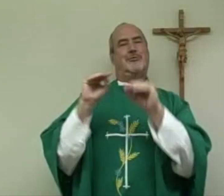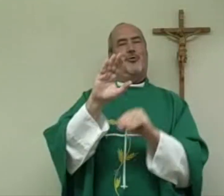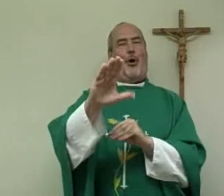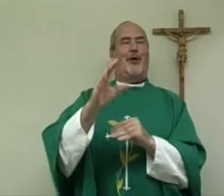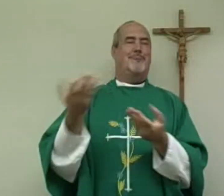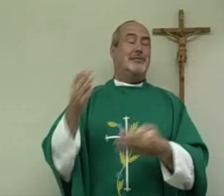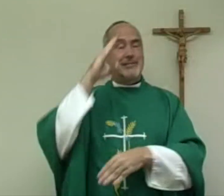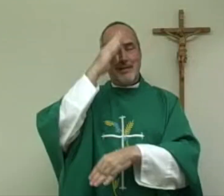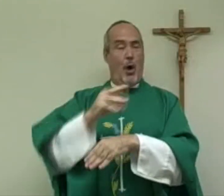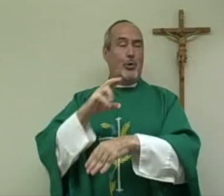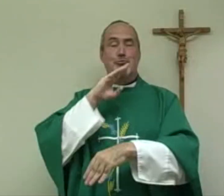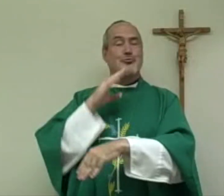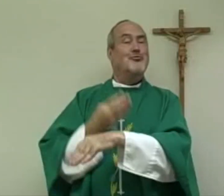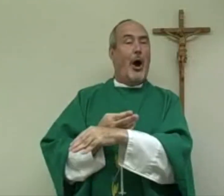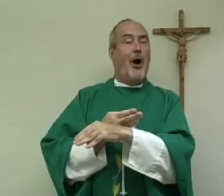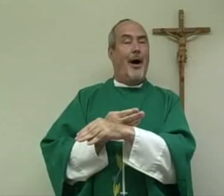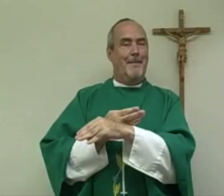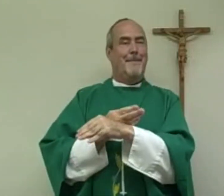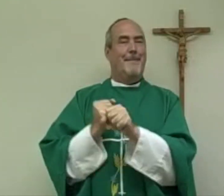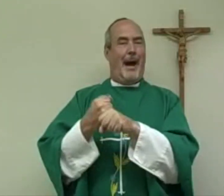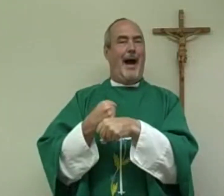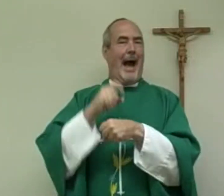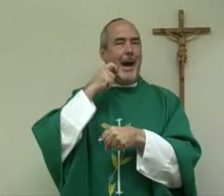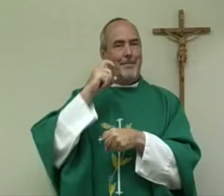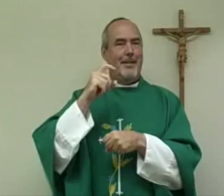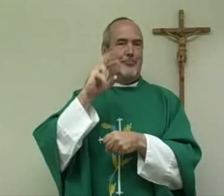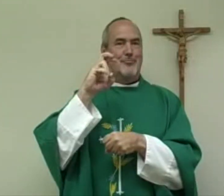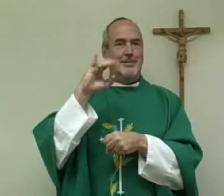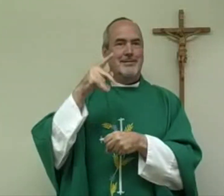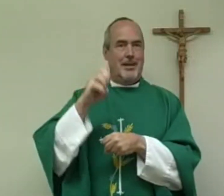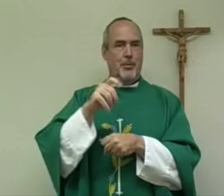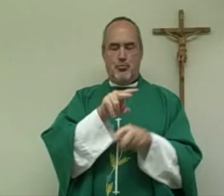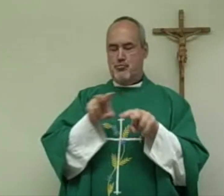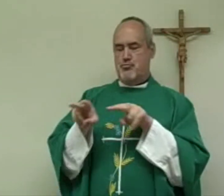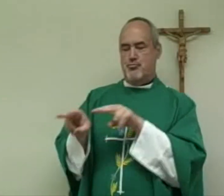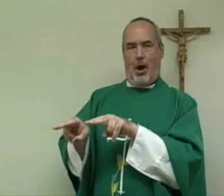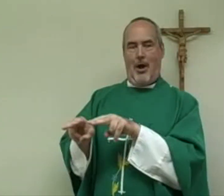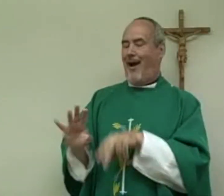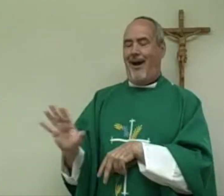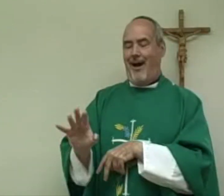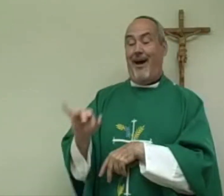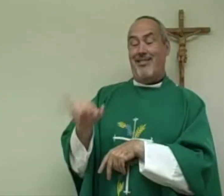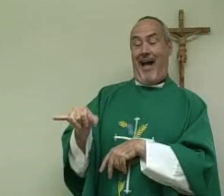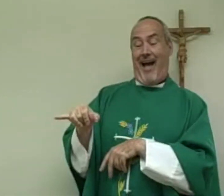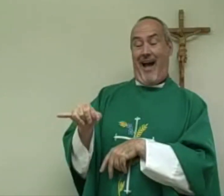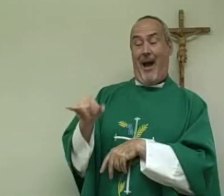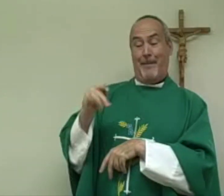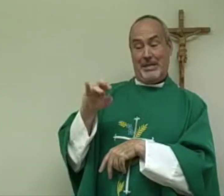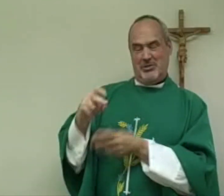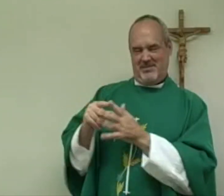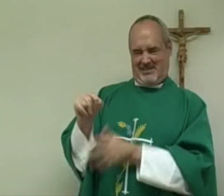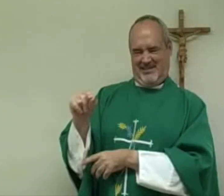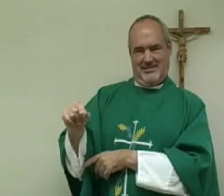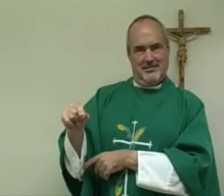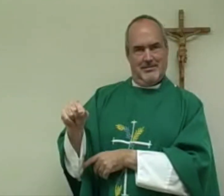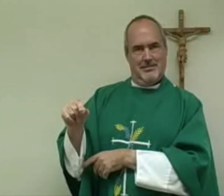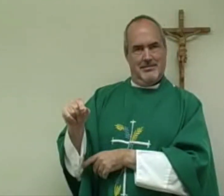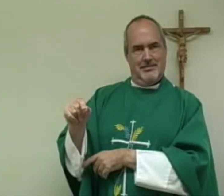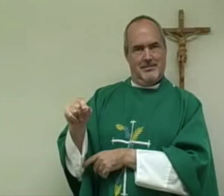And then you would teach your son or daughter how to make that apple pie and follow that recipe. And you would make sure that